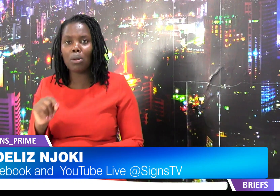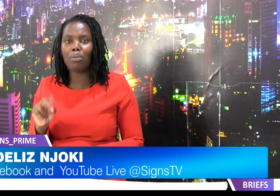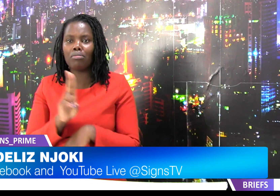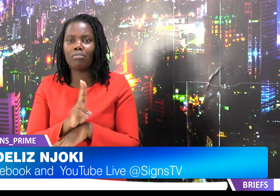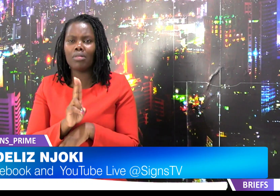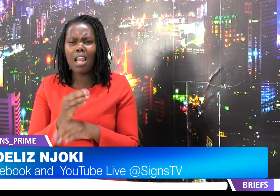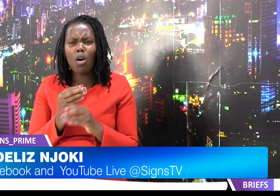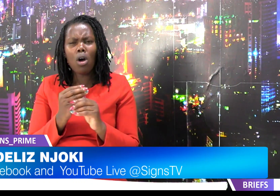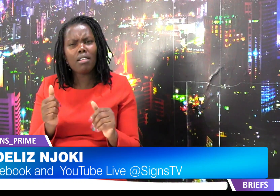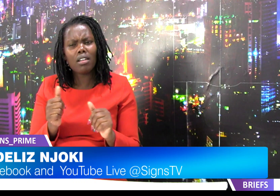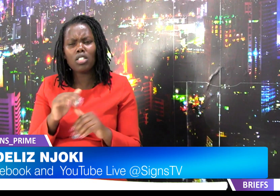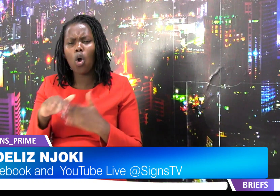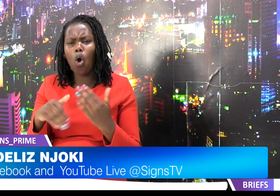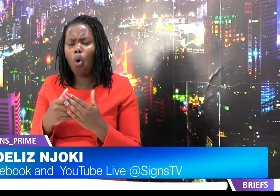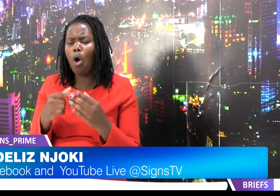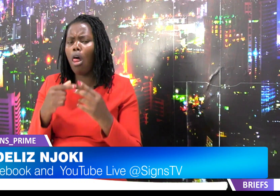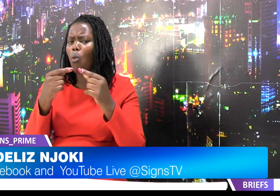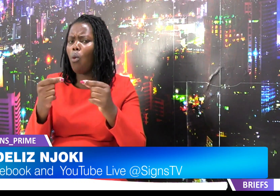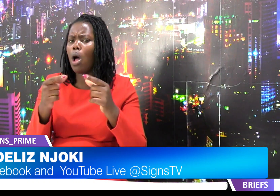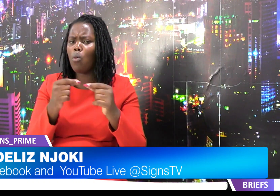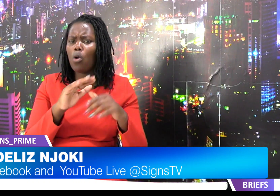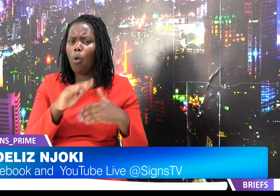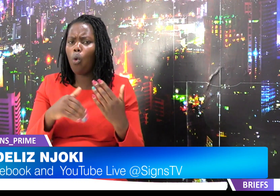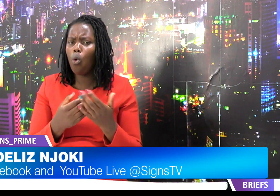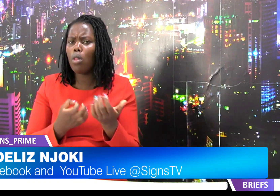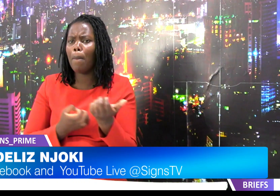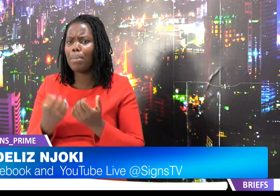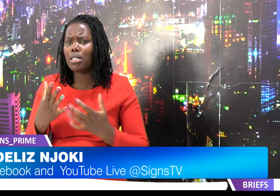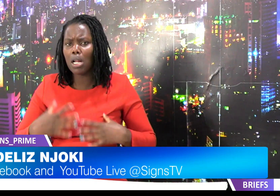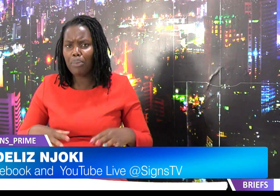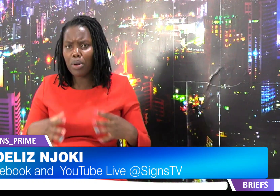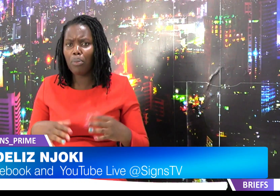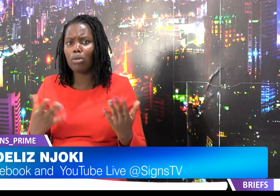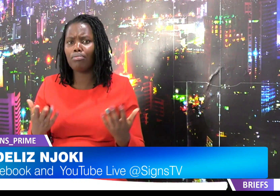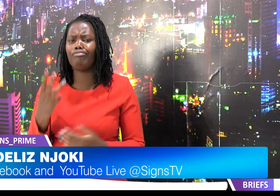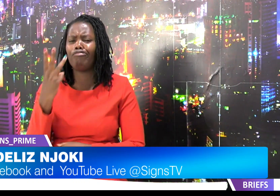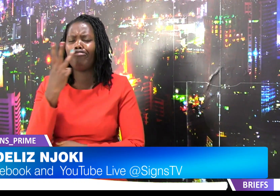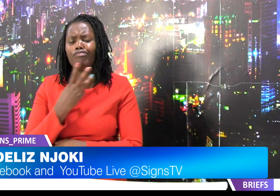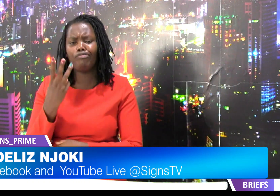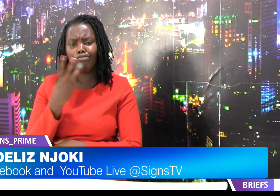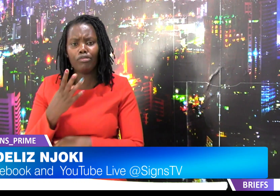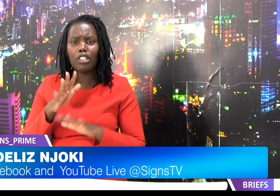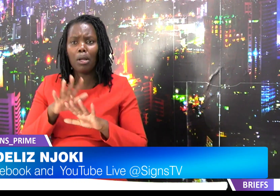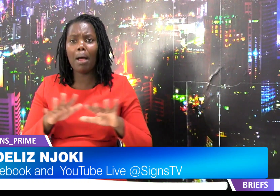health facilities, and construction of affordable housing.